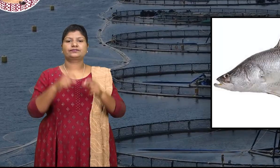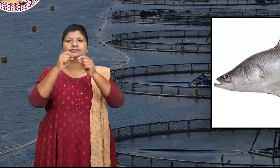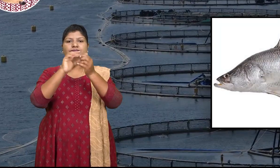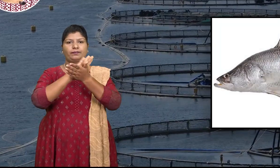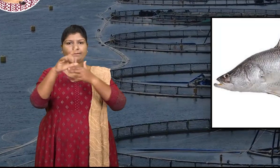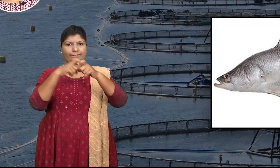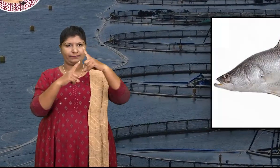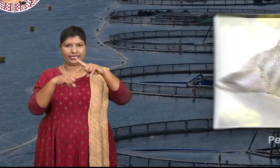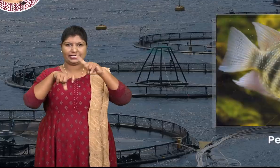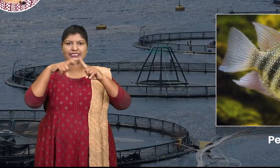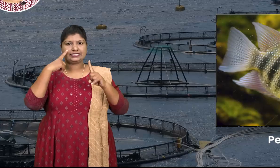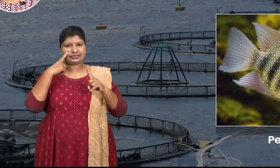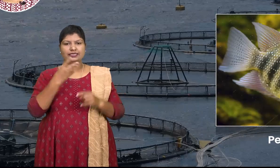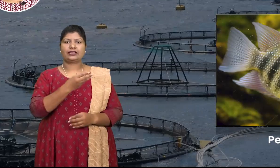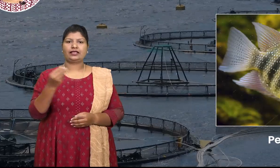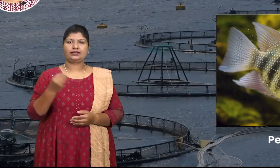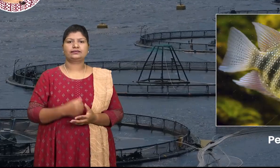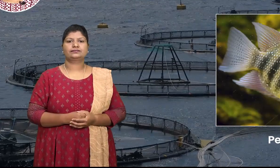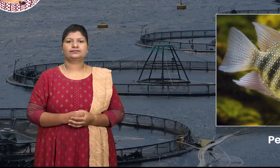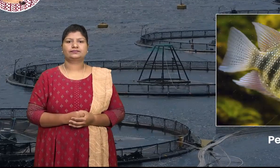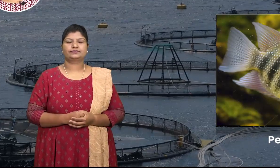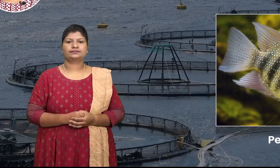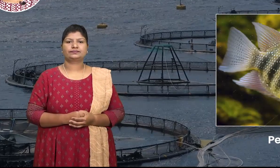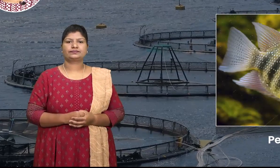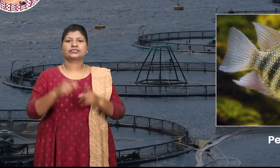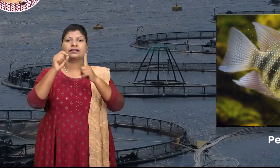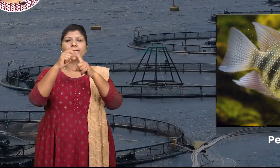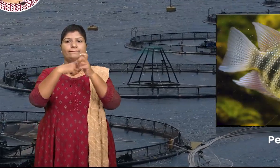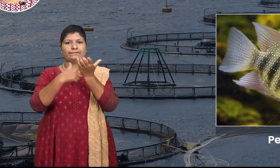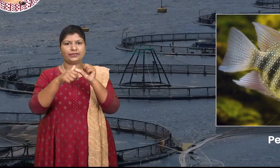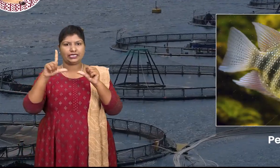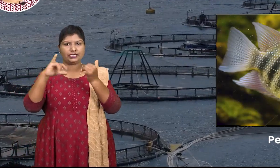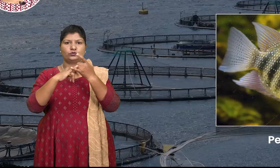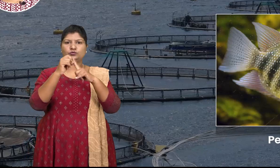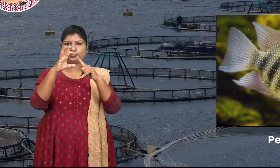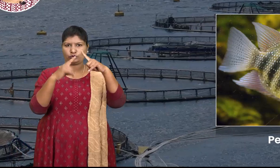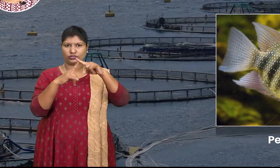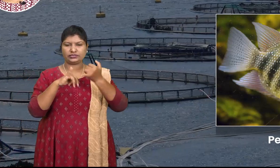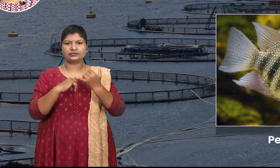baitki and pearl spots.